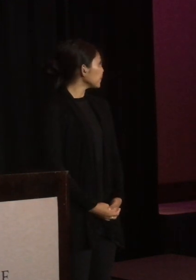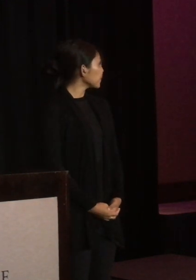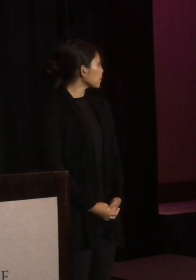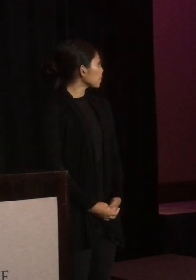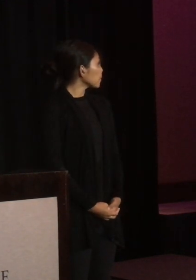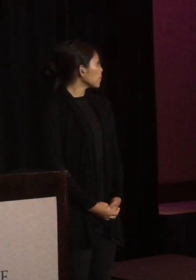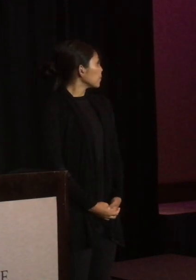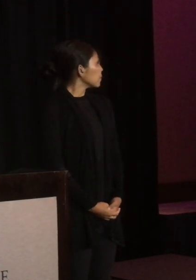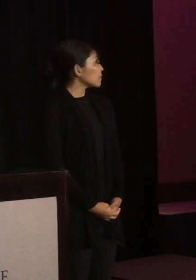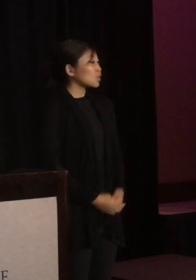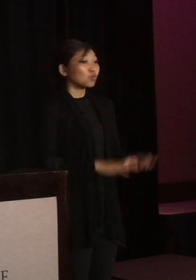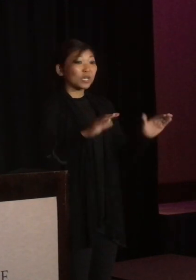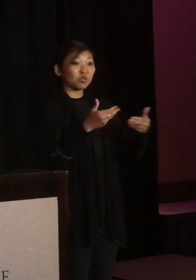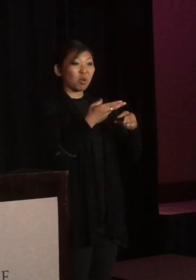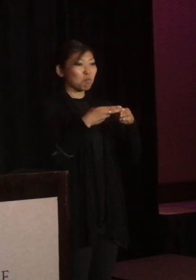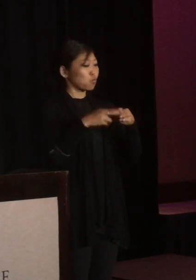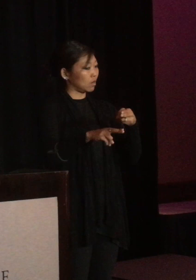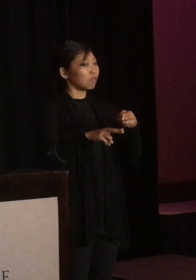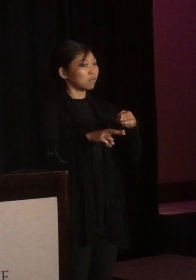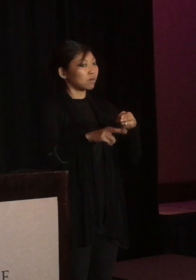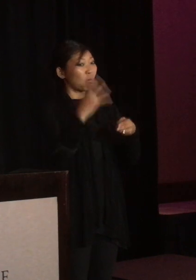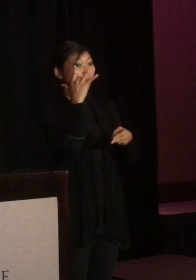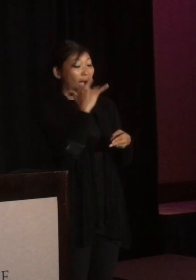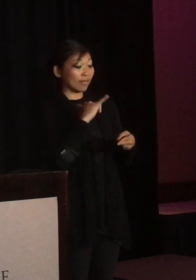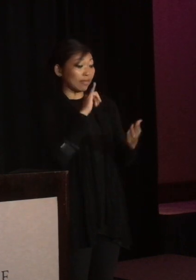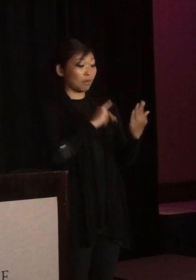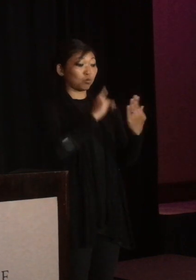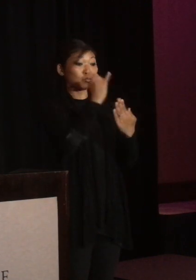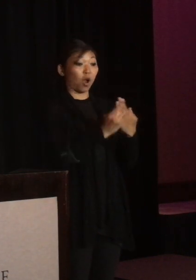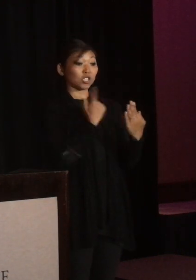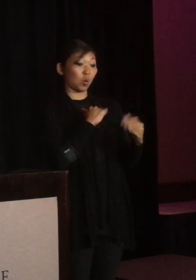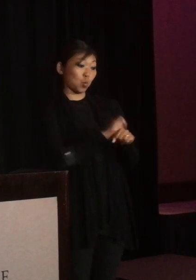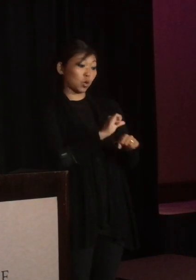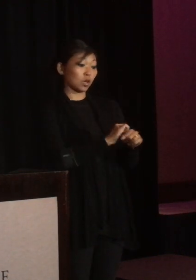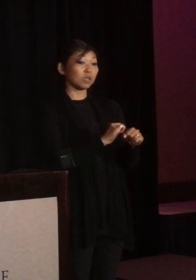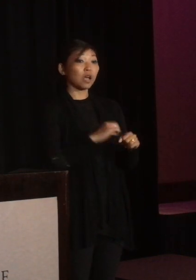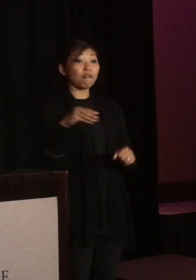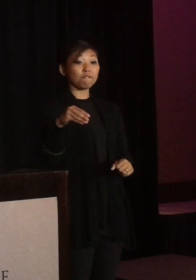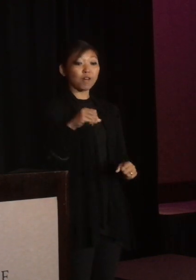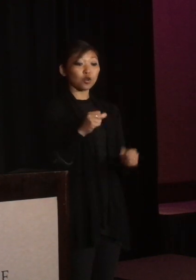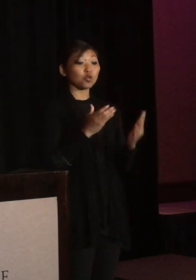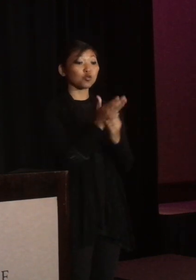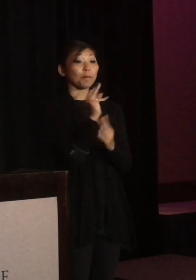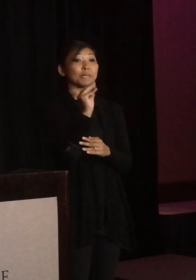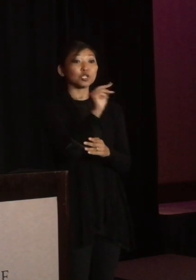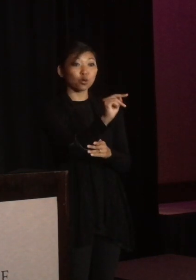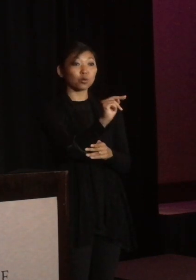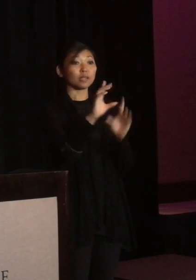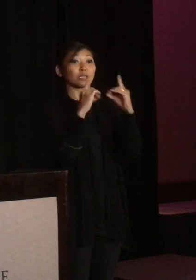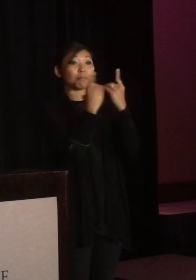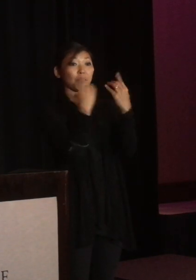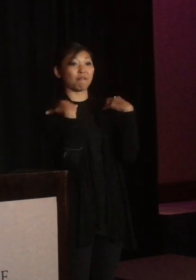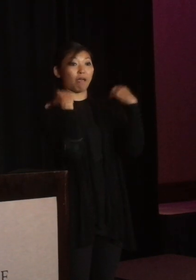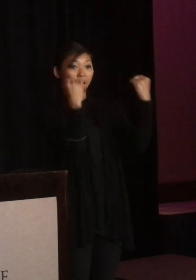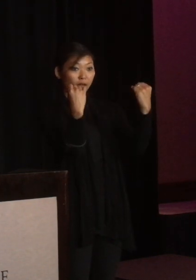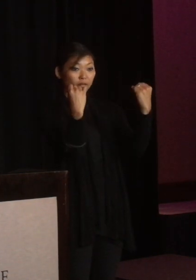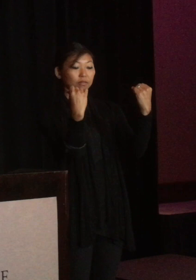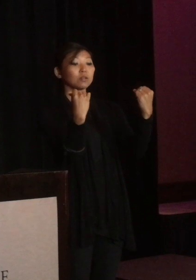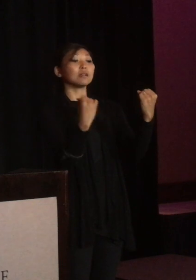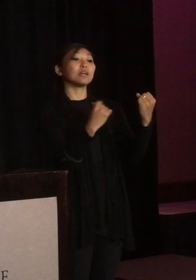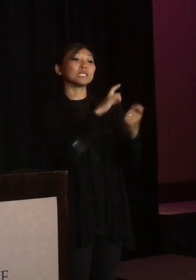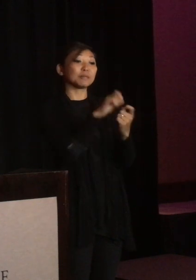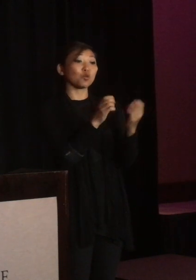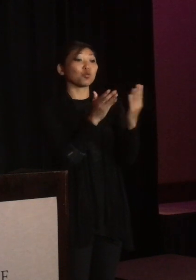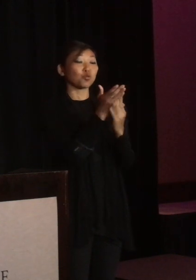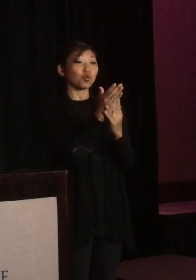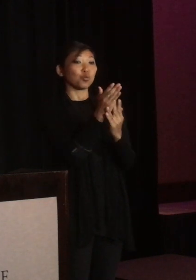So just a brief introduction, because this project that we're working on is funded through the Minnesota Department of Health and through specifically the